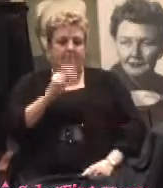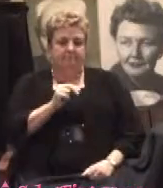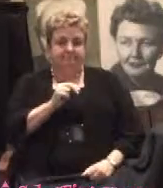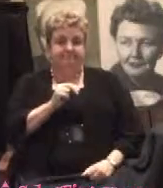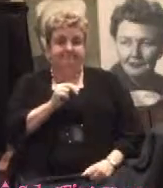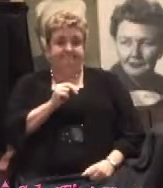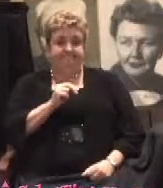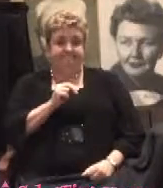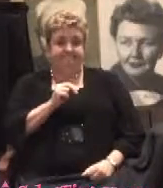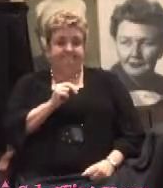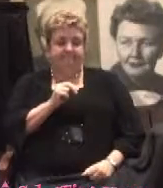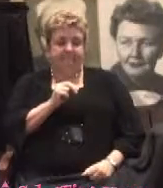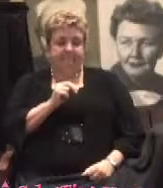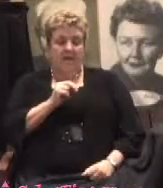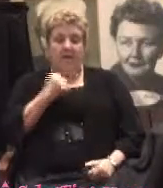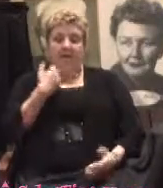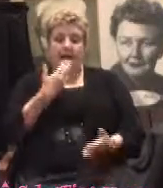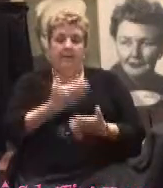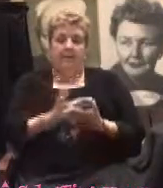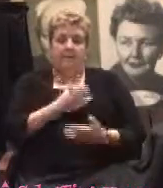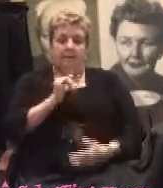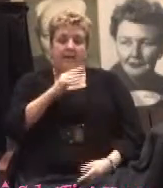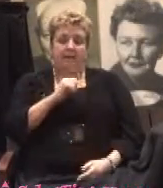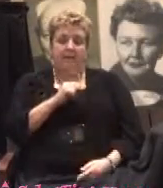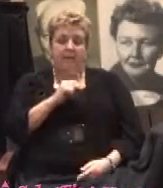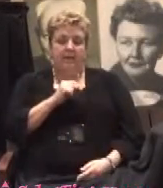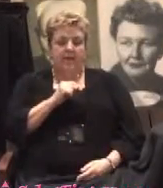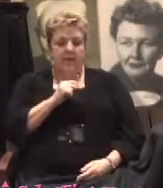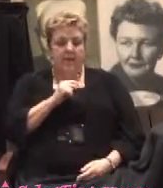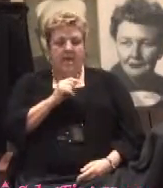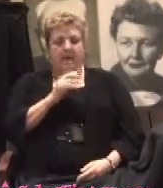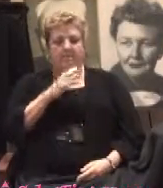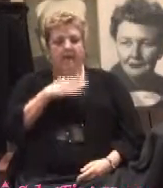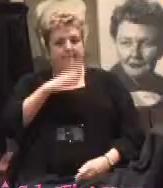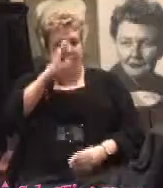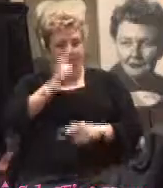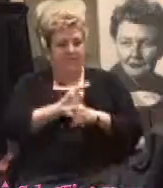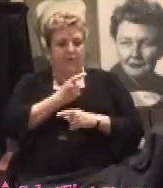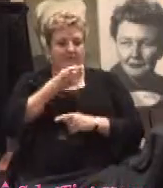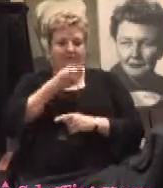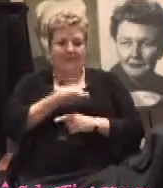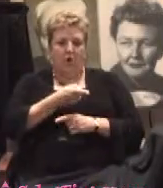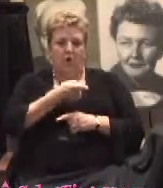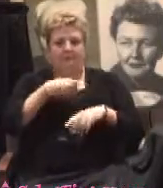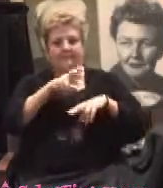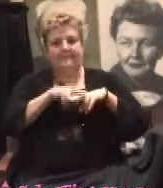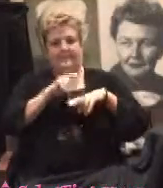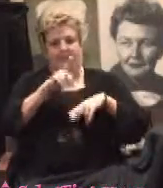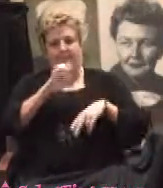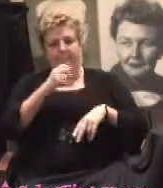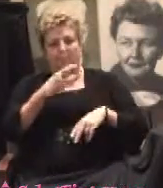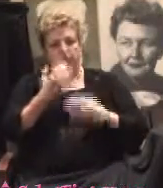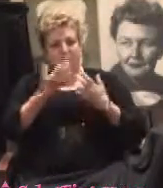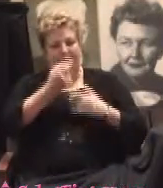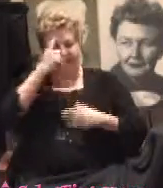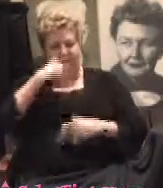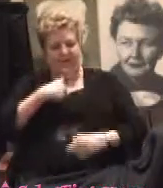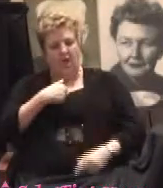And I got back to my apartment and my brother was sitting on my porch really pissed. He's like, where have you been? And I said, my daughter was